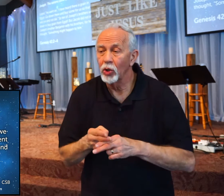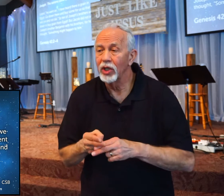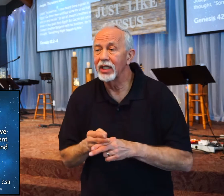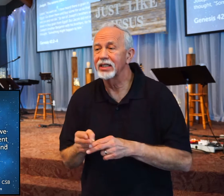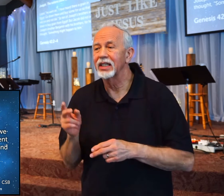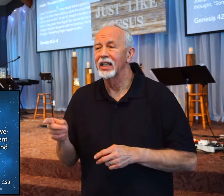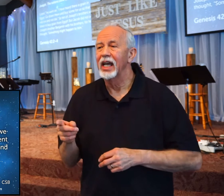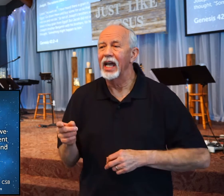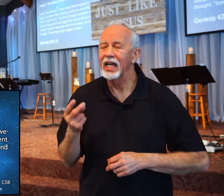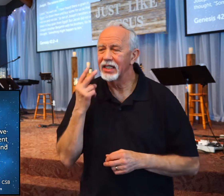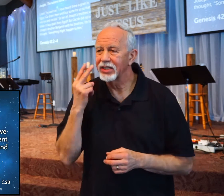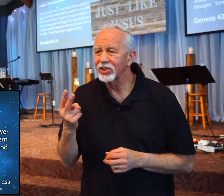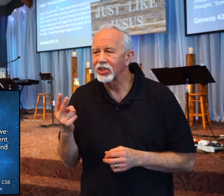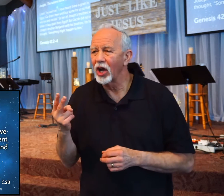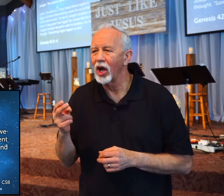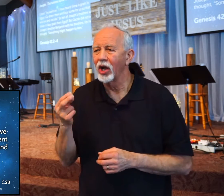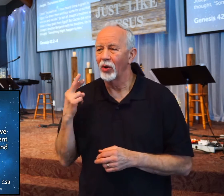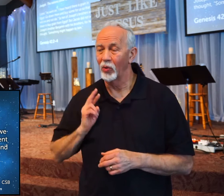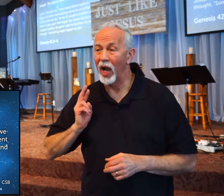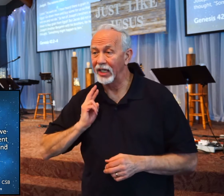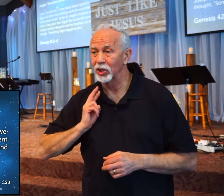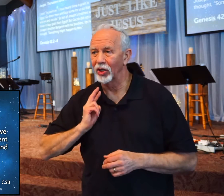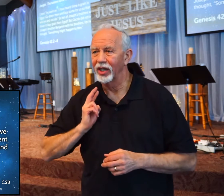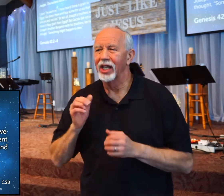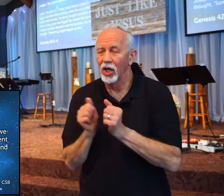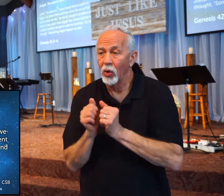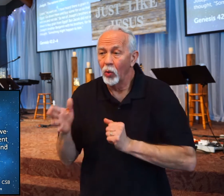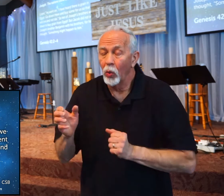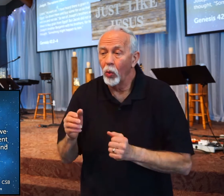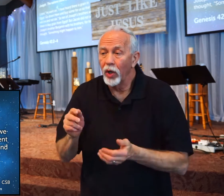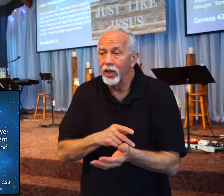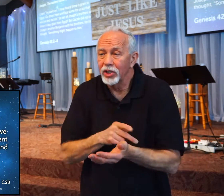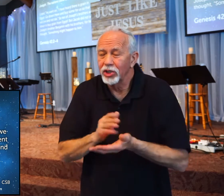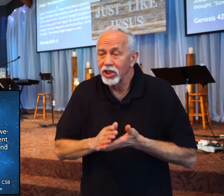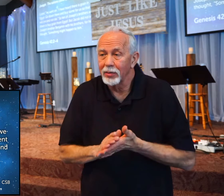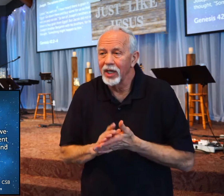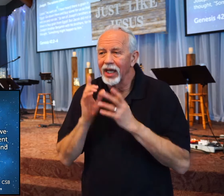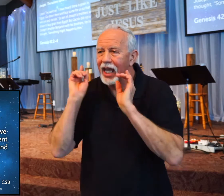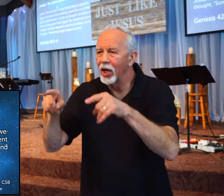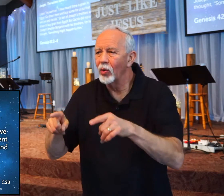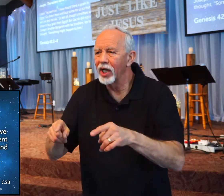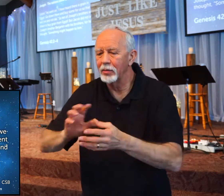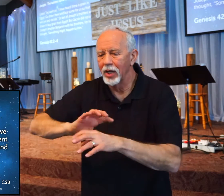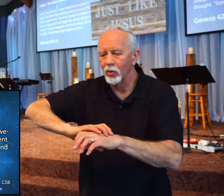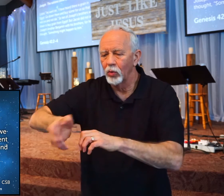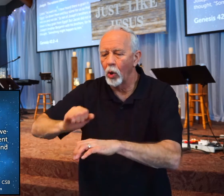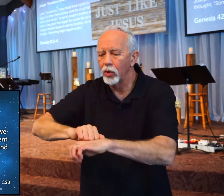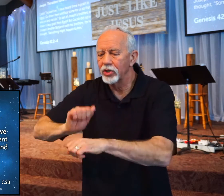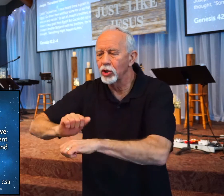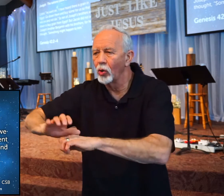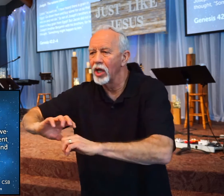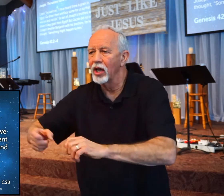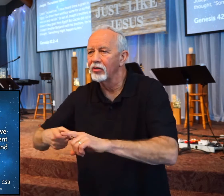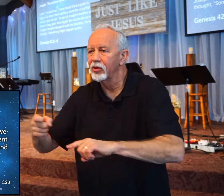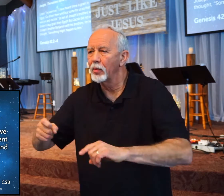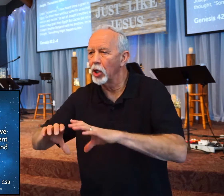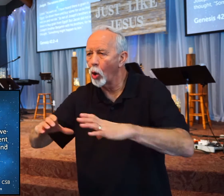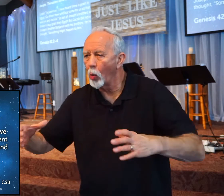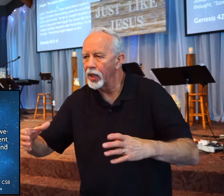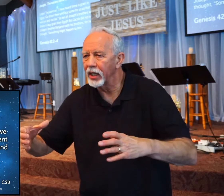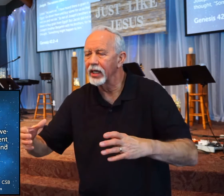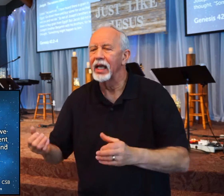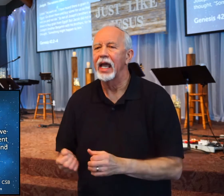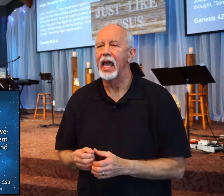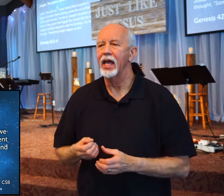his uncle Laban's daughter, Rachel, with his sheep, he went up and rolled the stone away from the opening and watered his